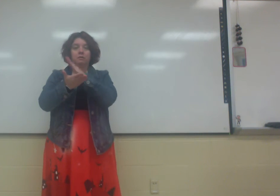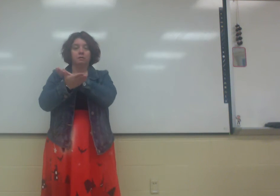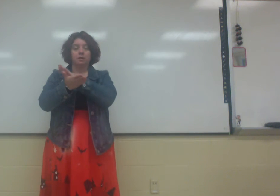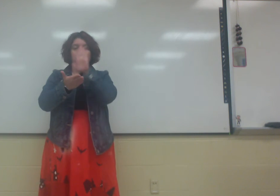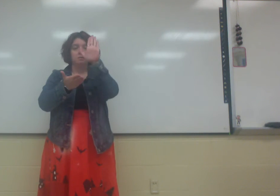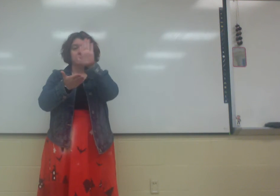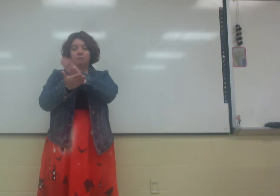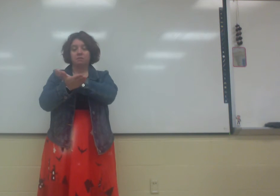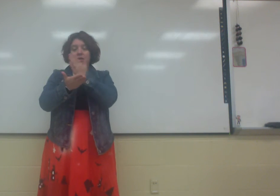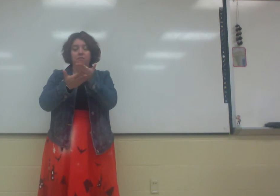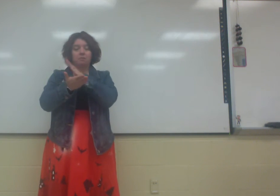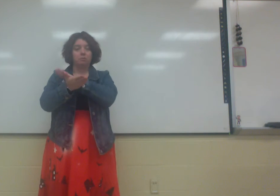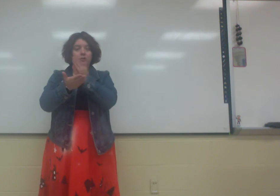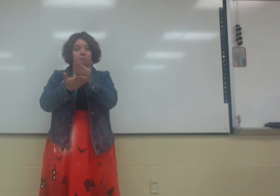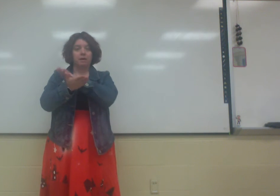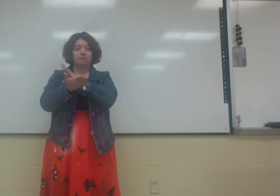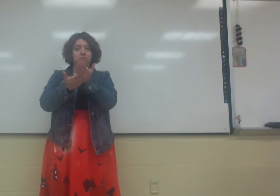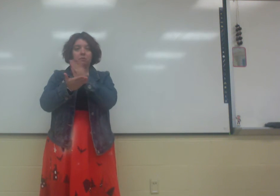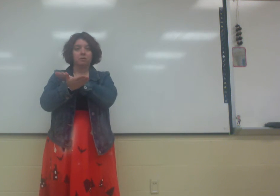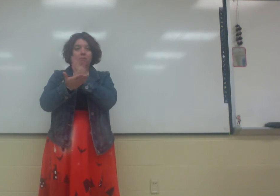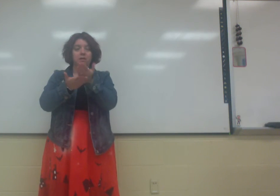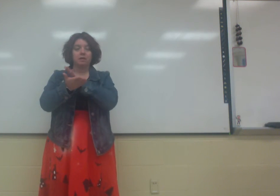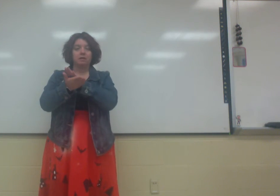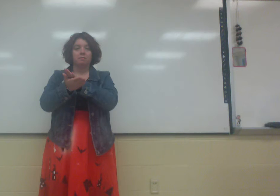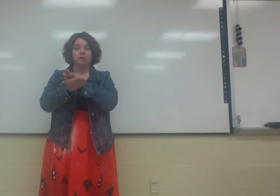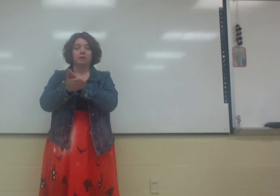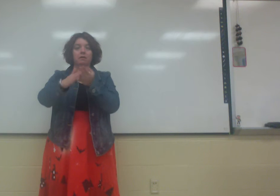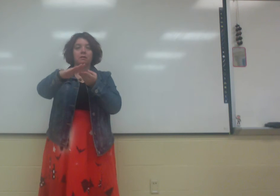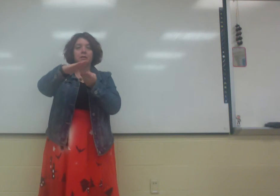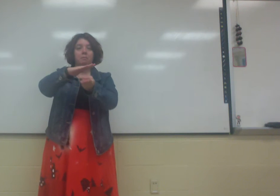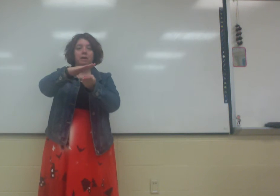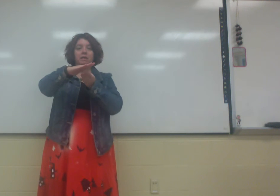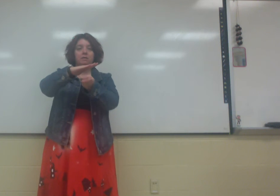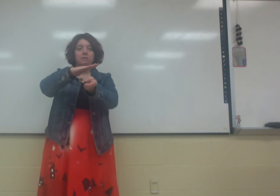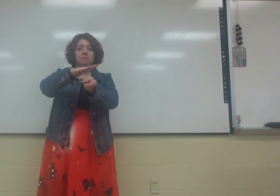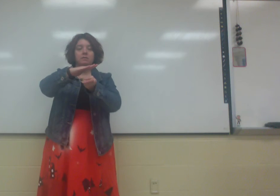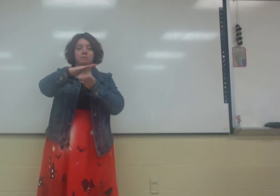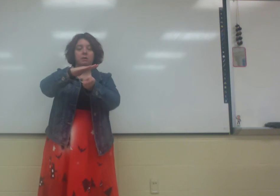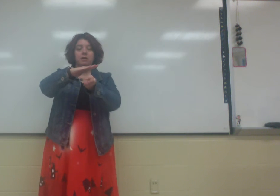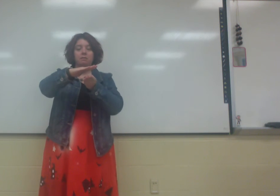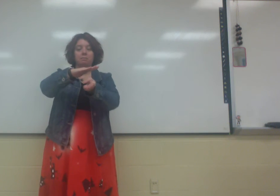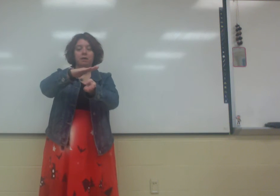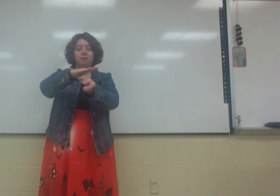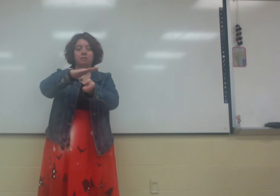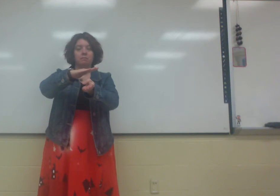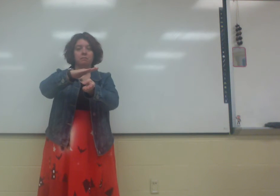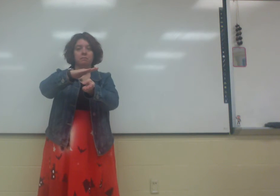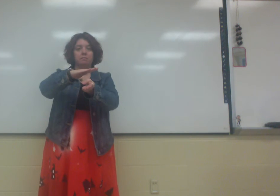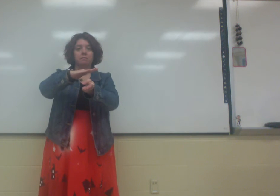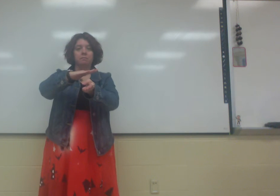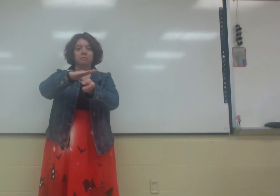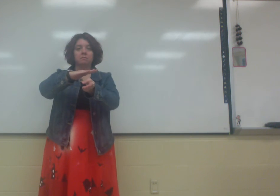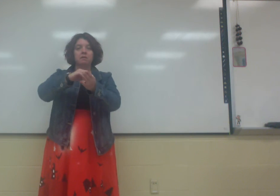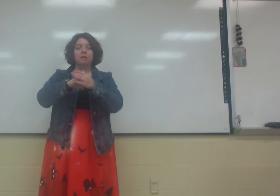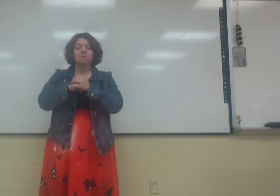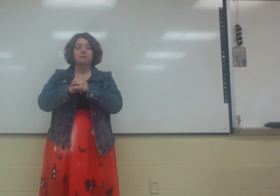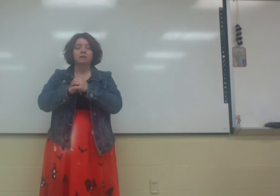Okay, I'm just taking my 5 and I'm pushing it back and forth on my non-dominant hand. Bake, it's a B, bake. The sign